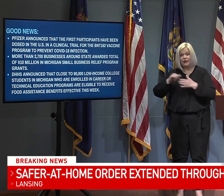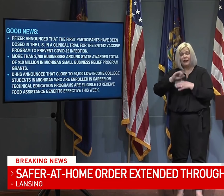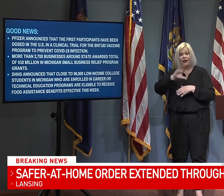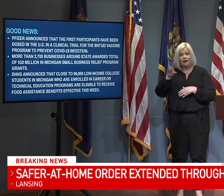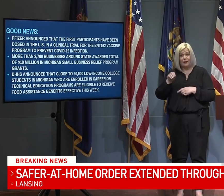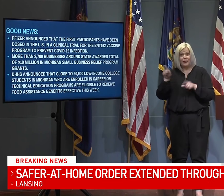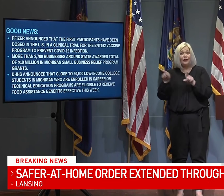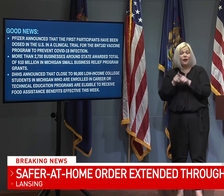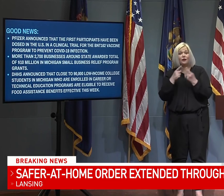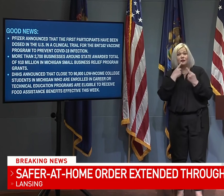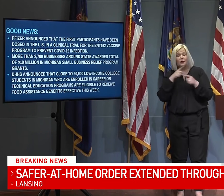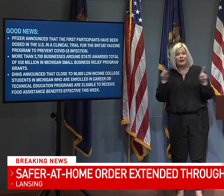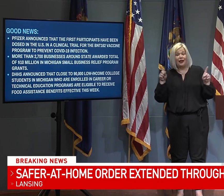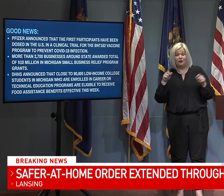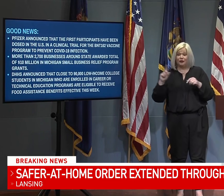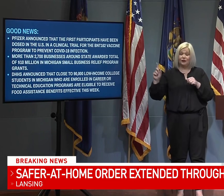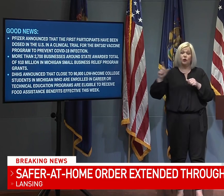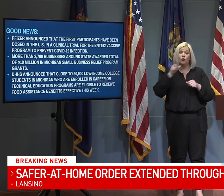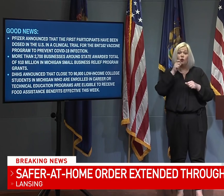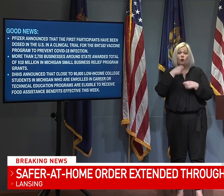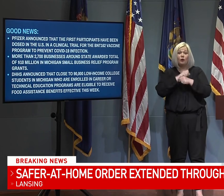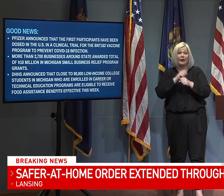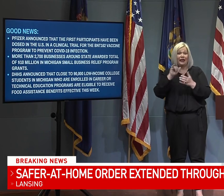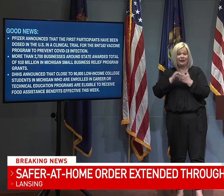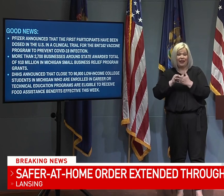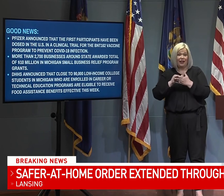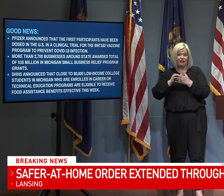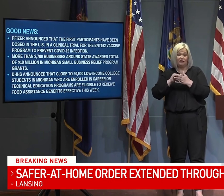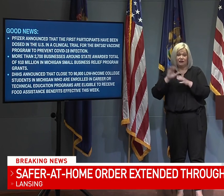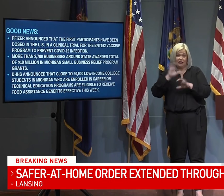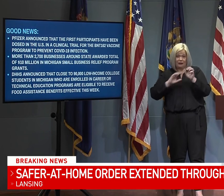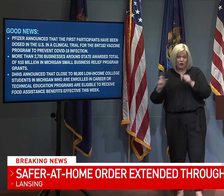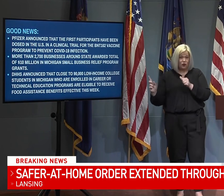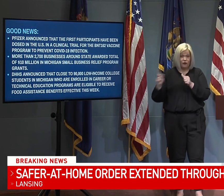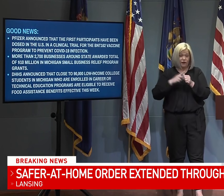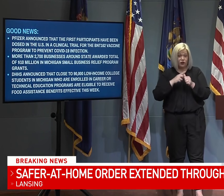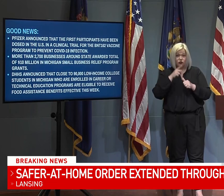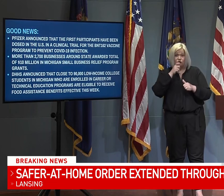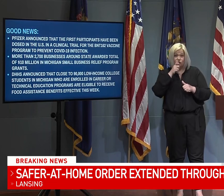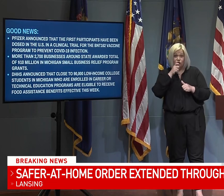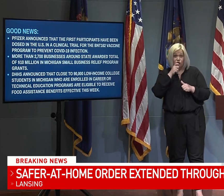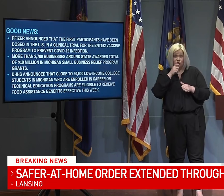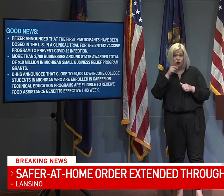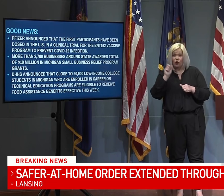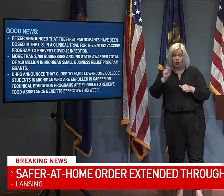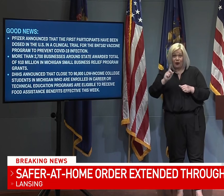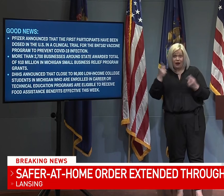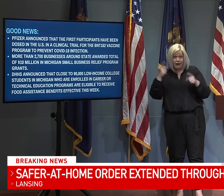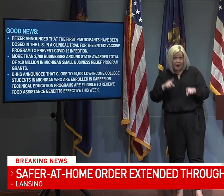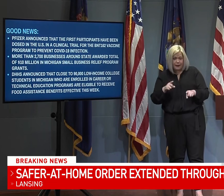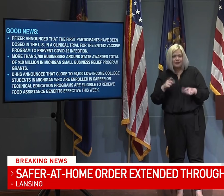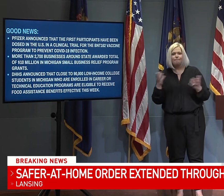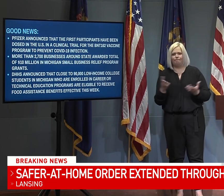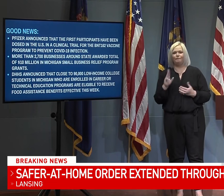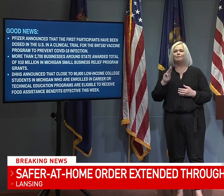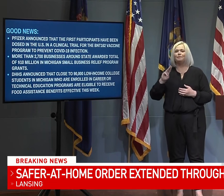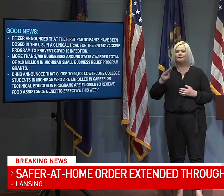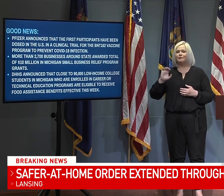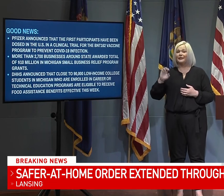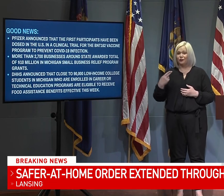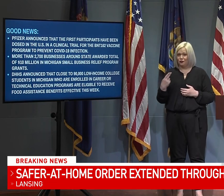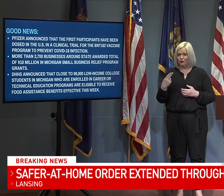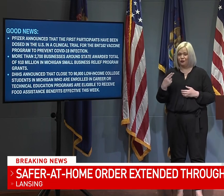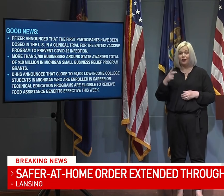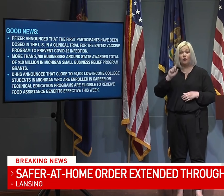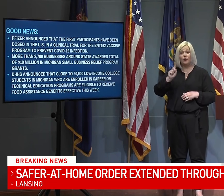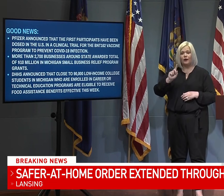also announced that the initial manufacturing for the COVID-19 vaccine will be conducted right here in Michigan at